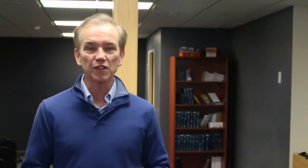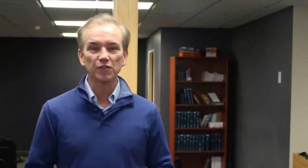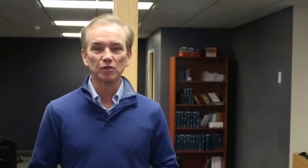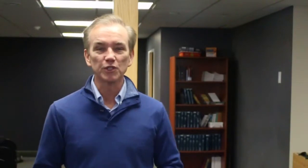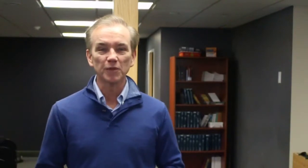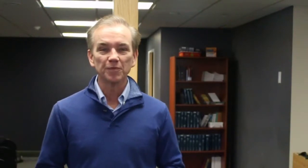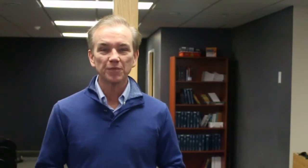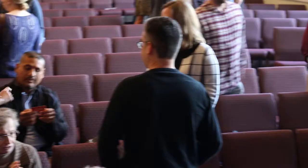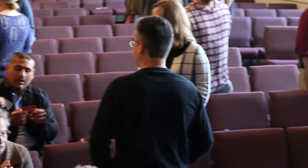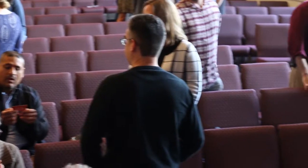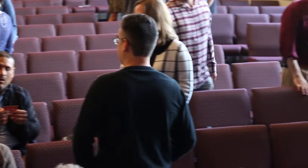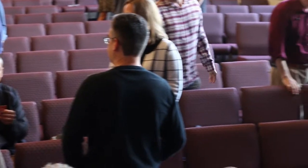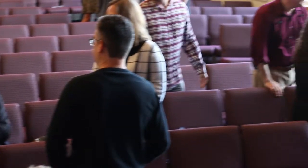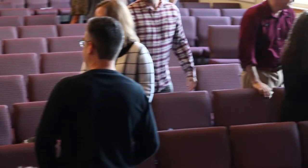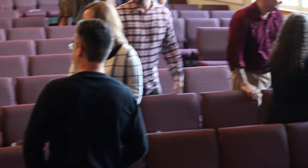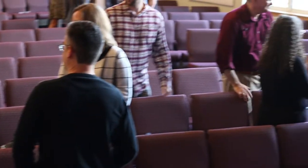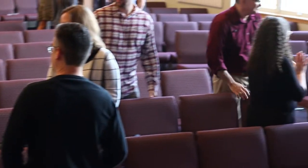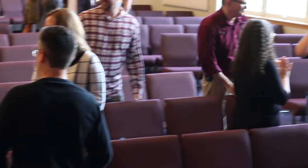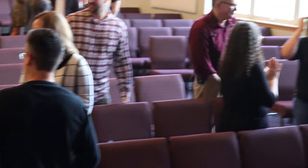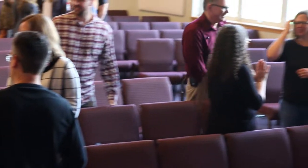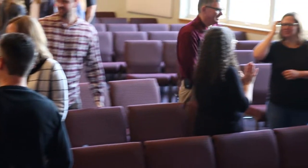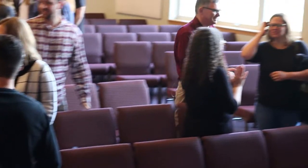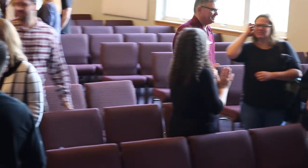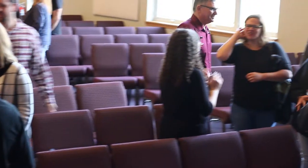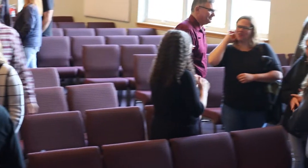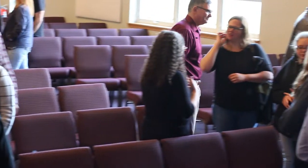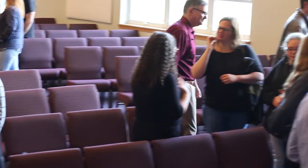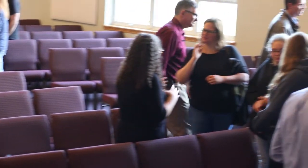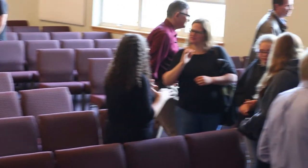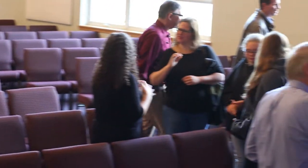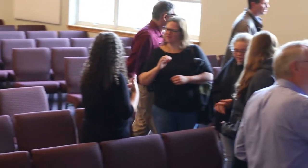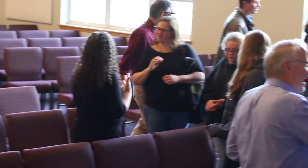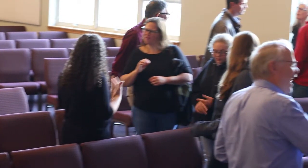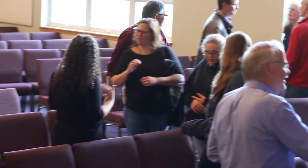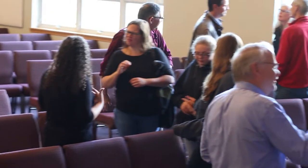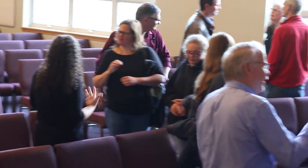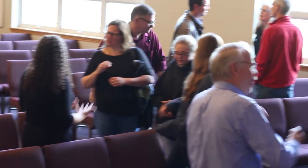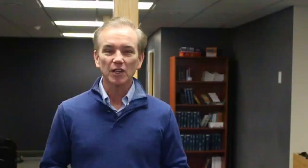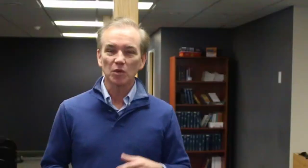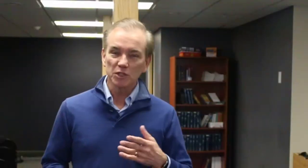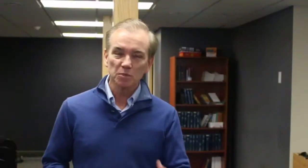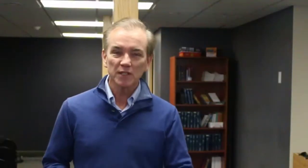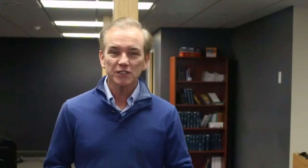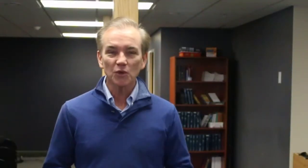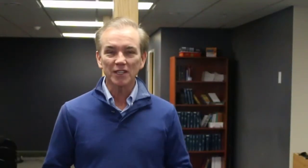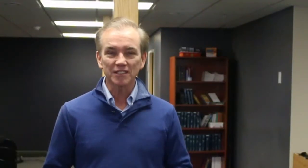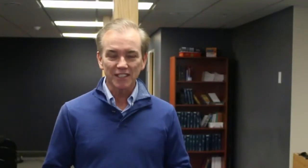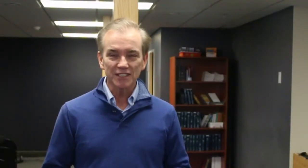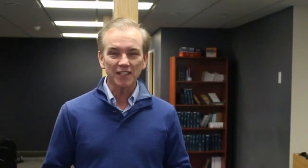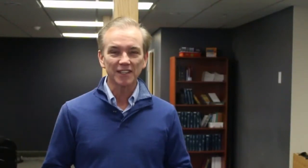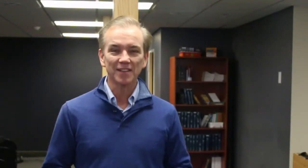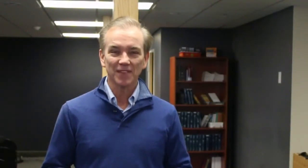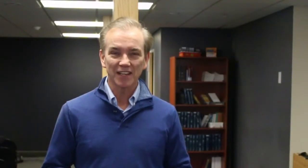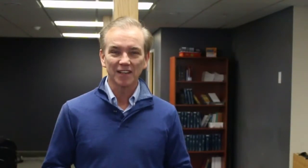their future. We are so excited about what God is doing in our Deaf ministry. Would you please join us this Sunday at 11?